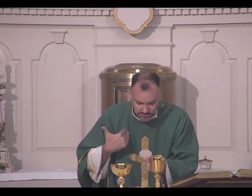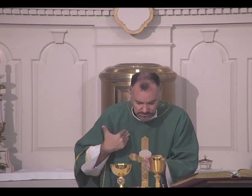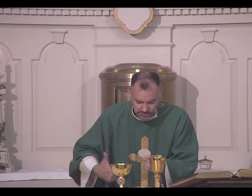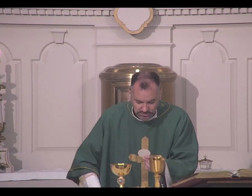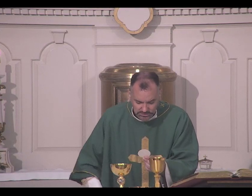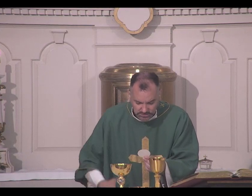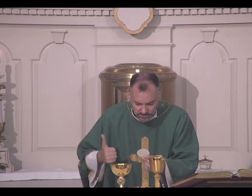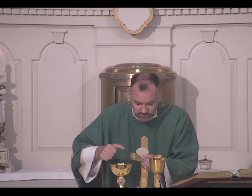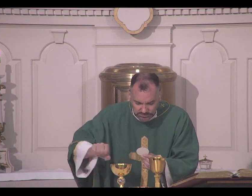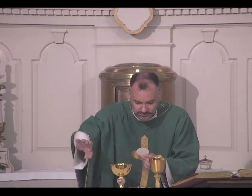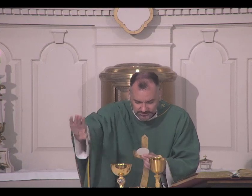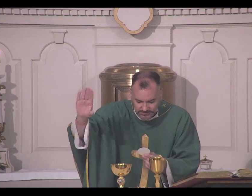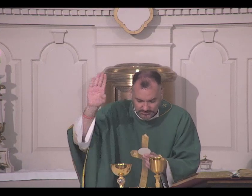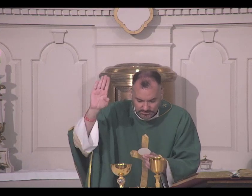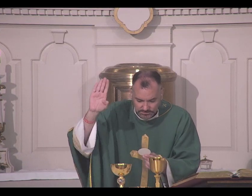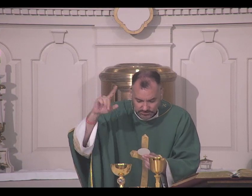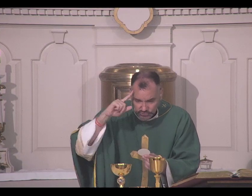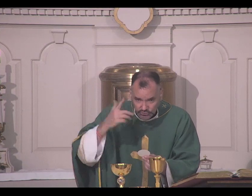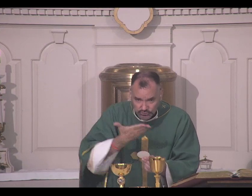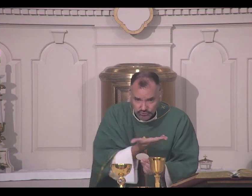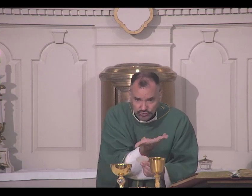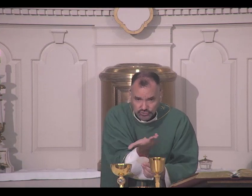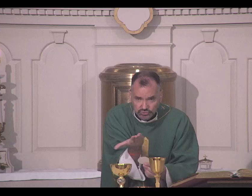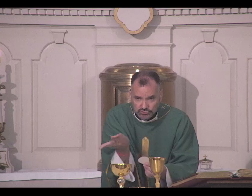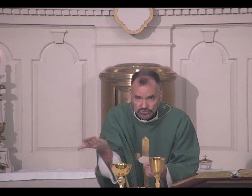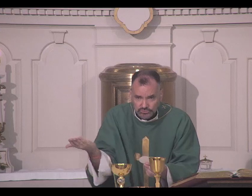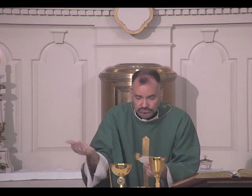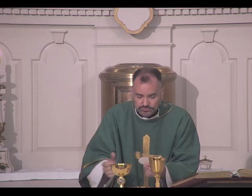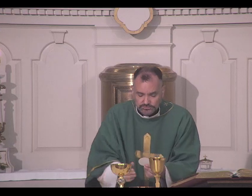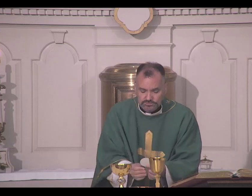which will be given up for you."